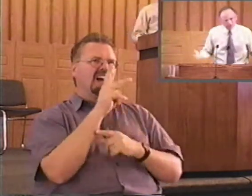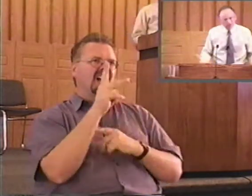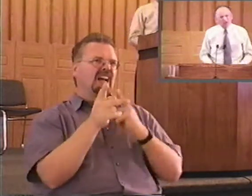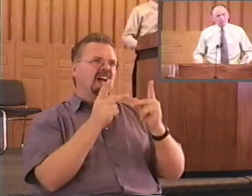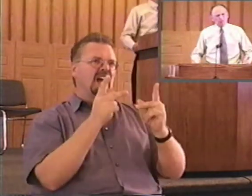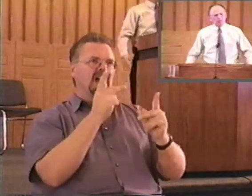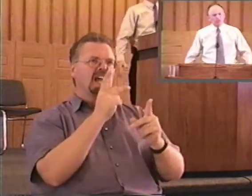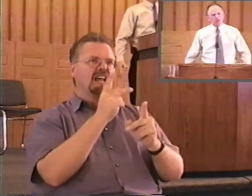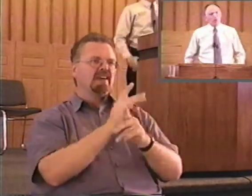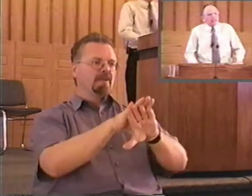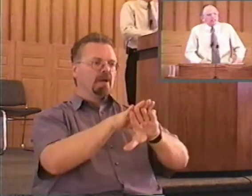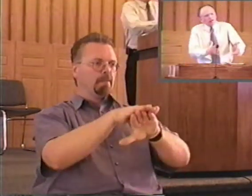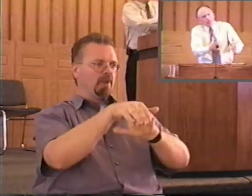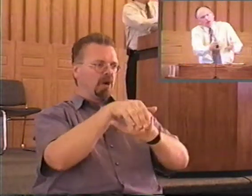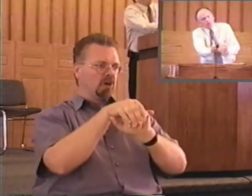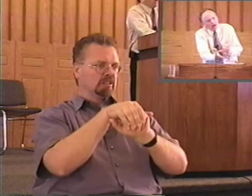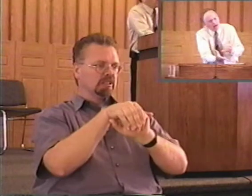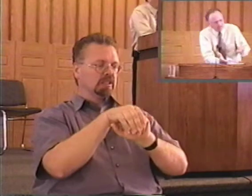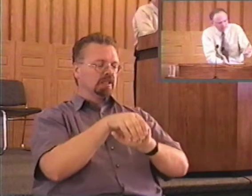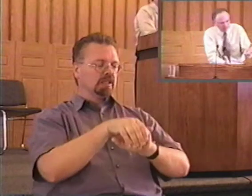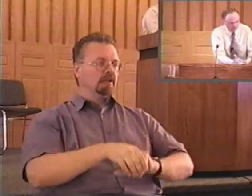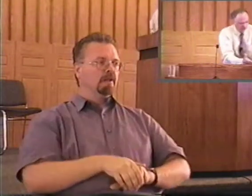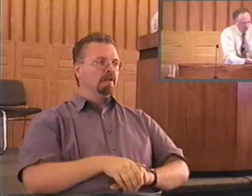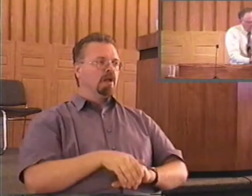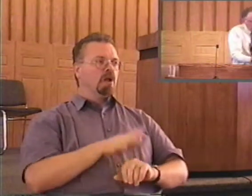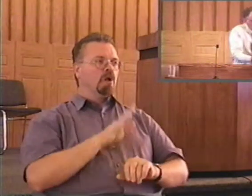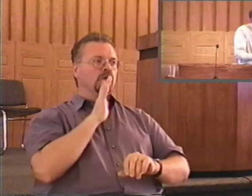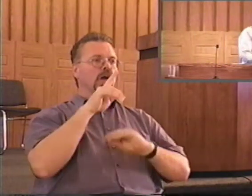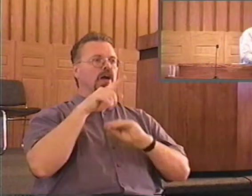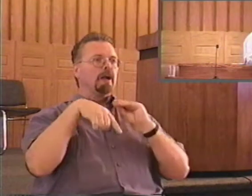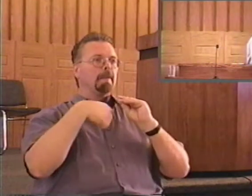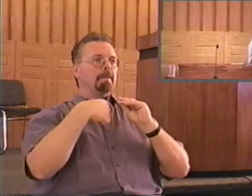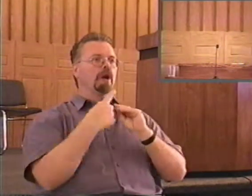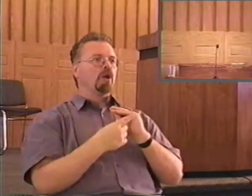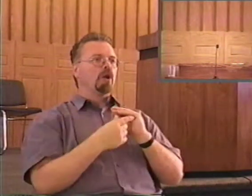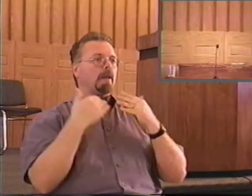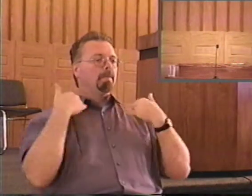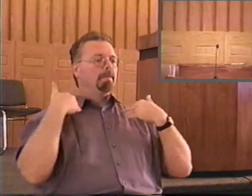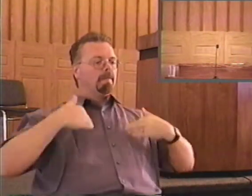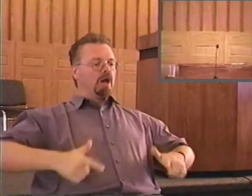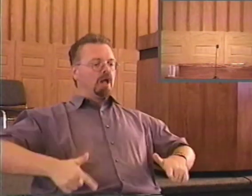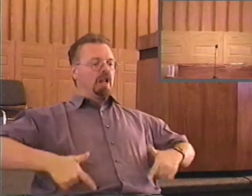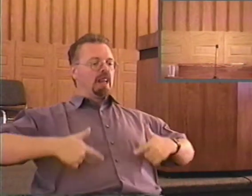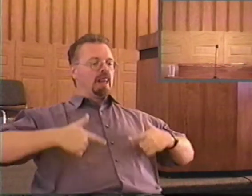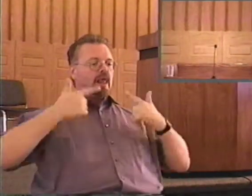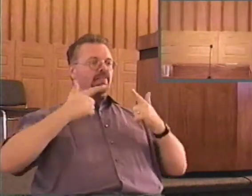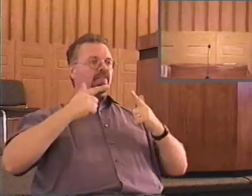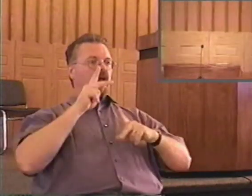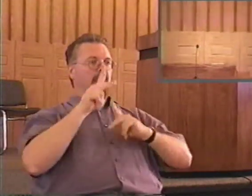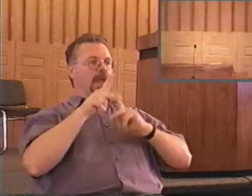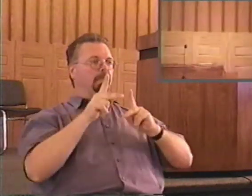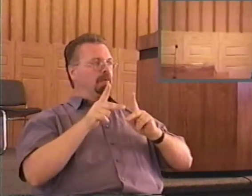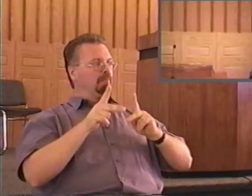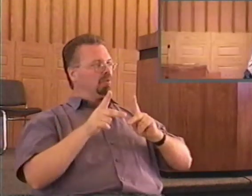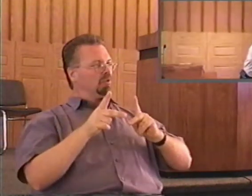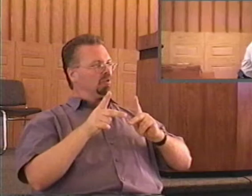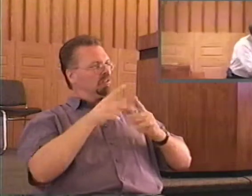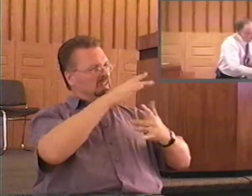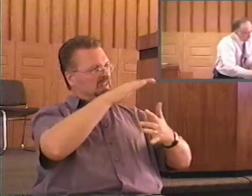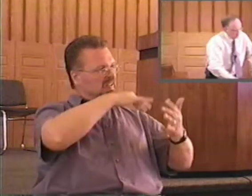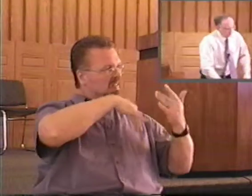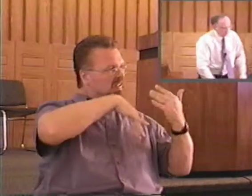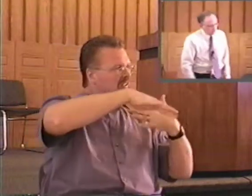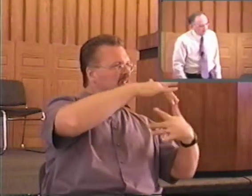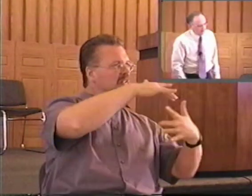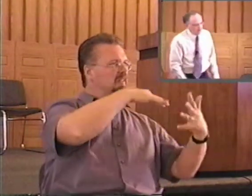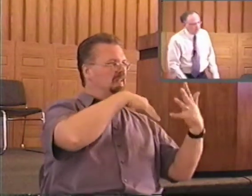of hypocrisy. We talk about body life and people entering into each other's lives and showing a real